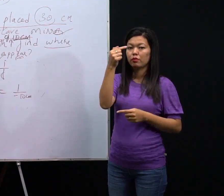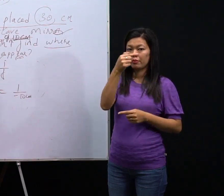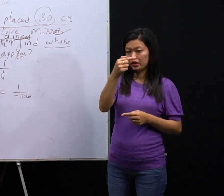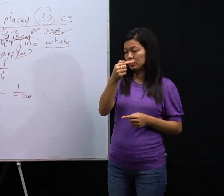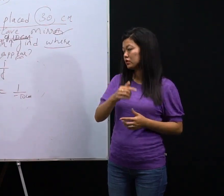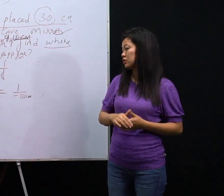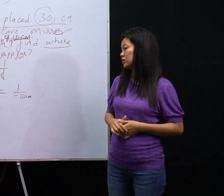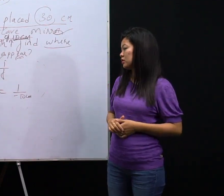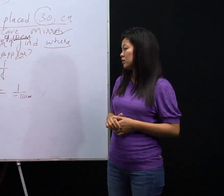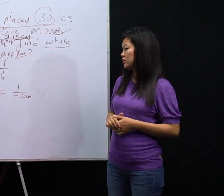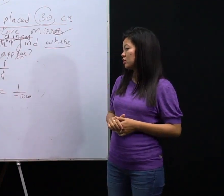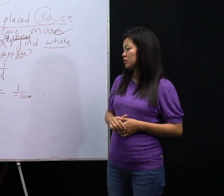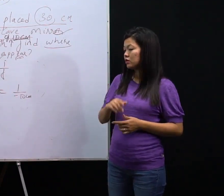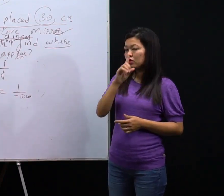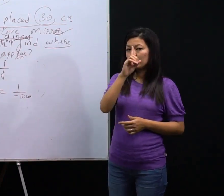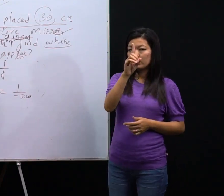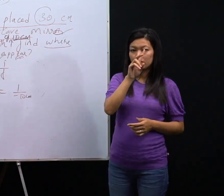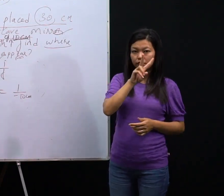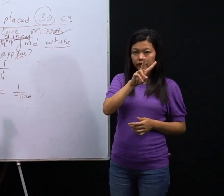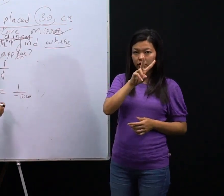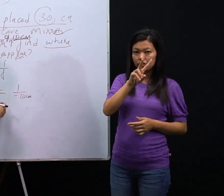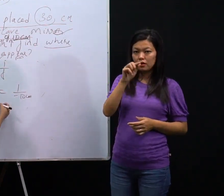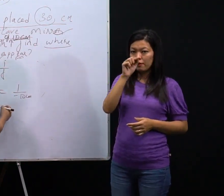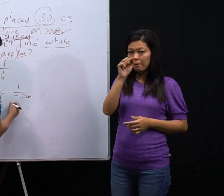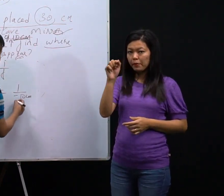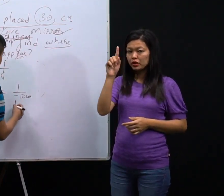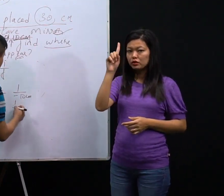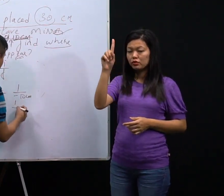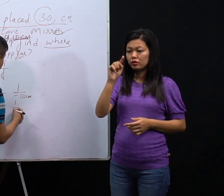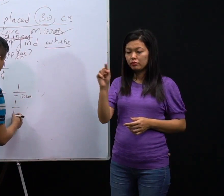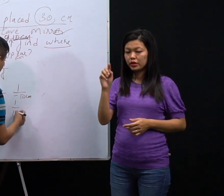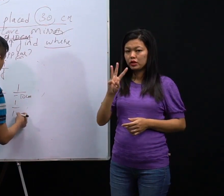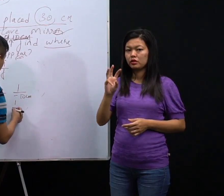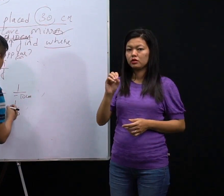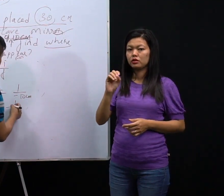have 1 upon 30. And then here we have